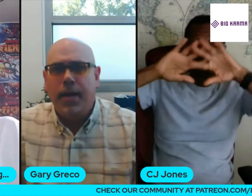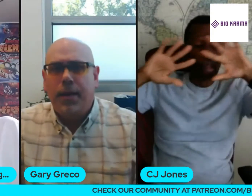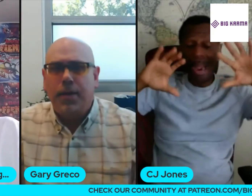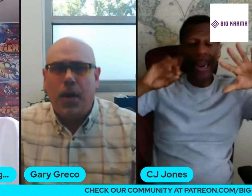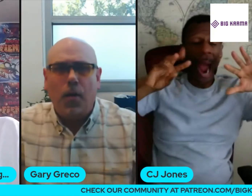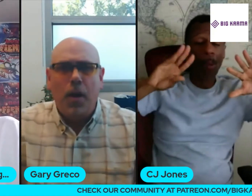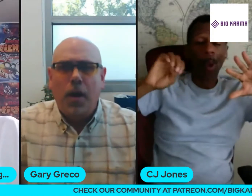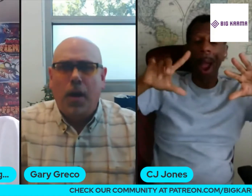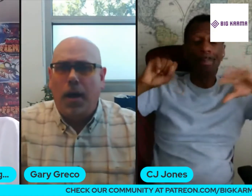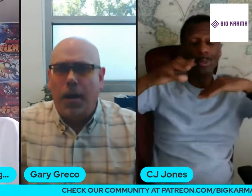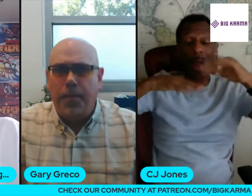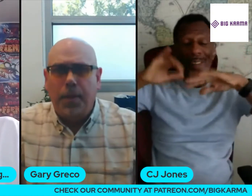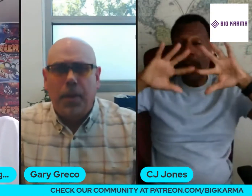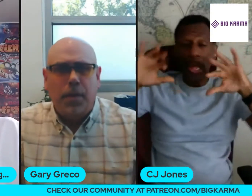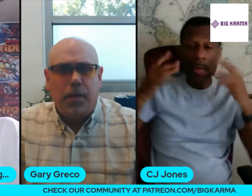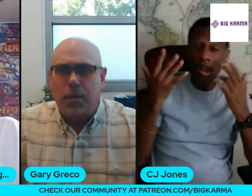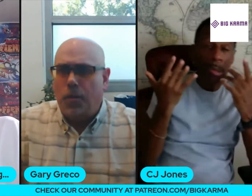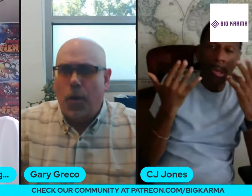and,